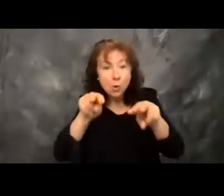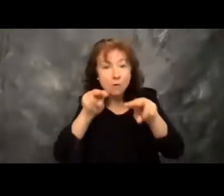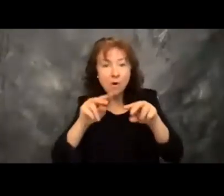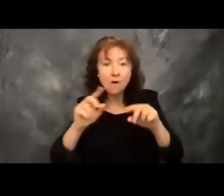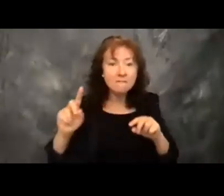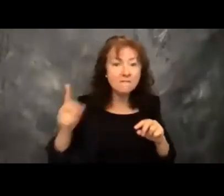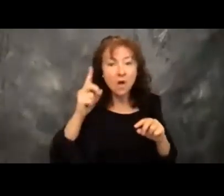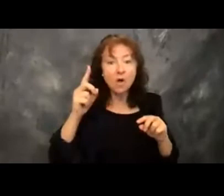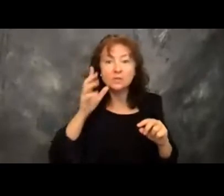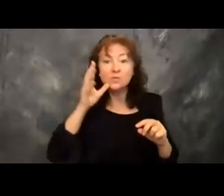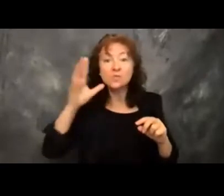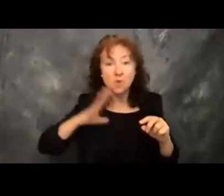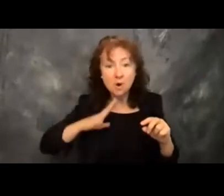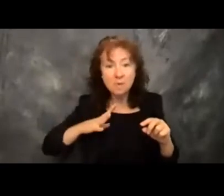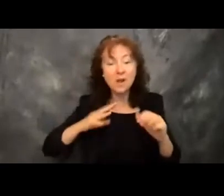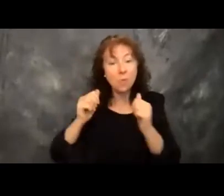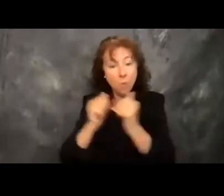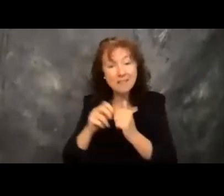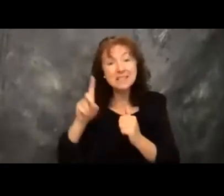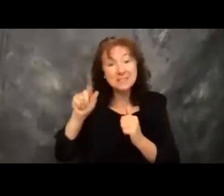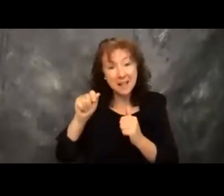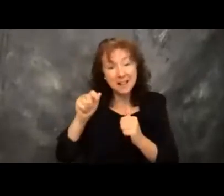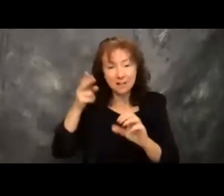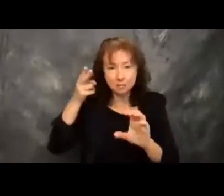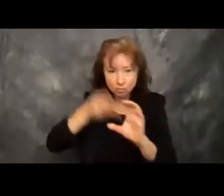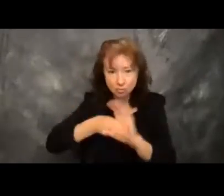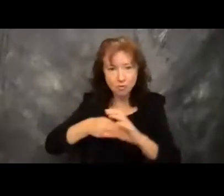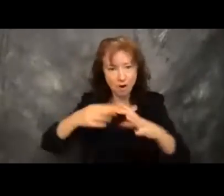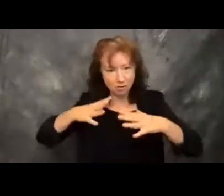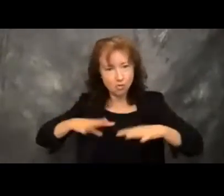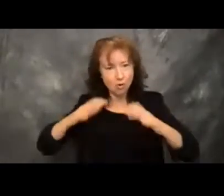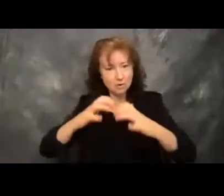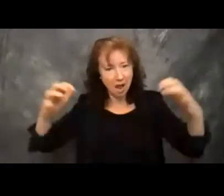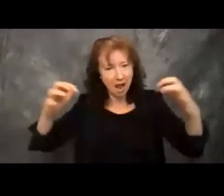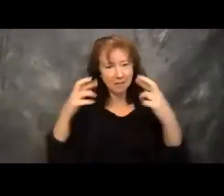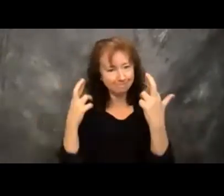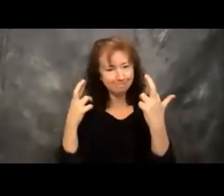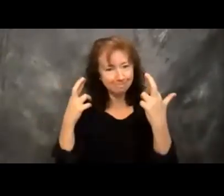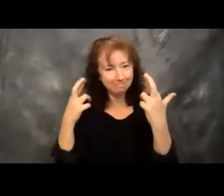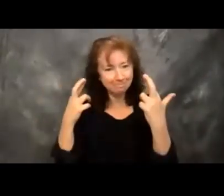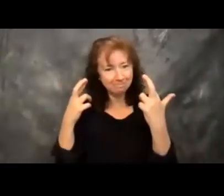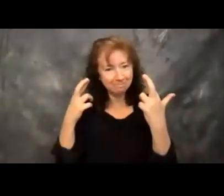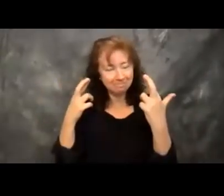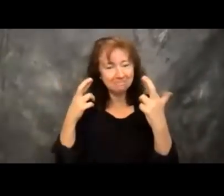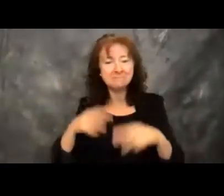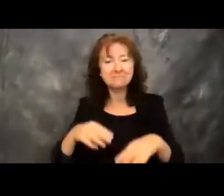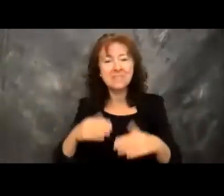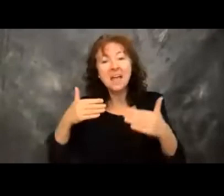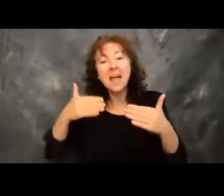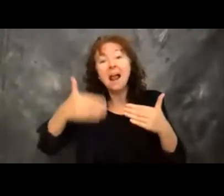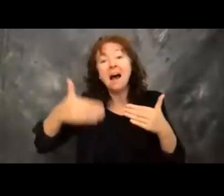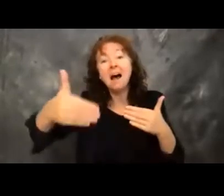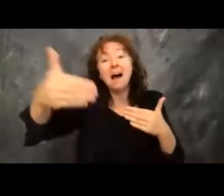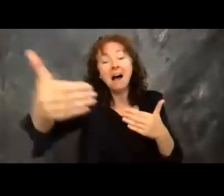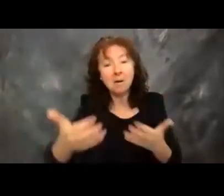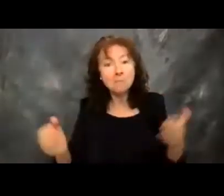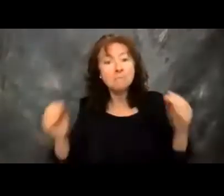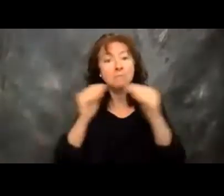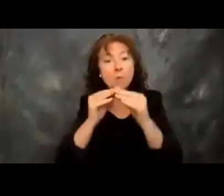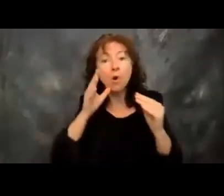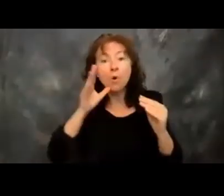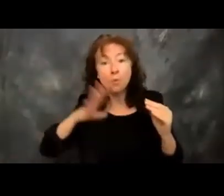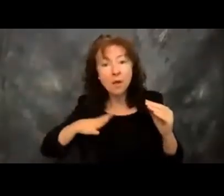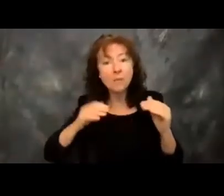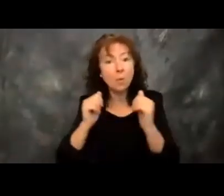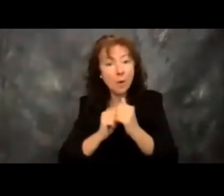with a disability in Georgia. We are looking forward to have many more women with disabilities as